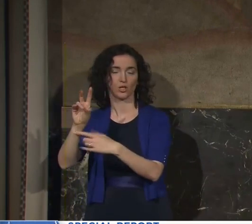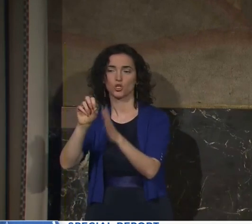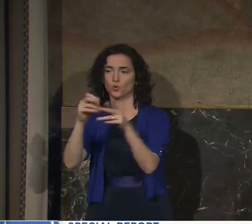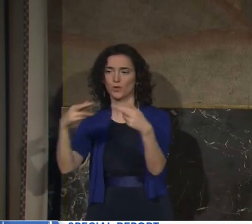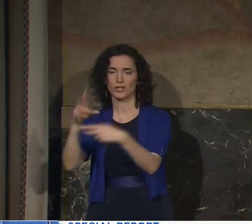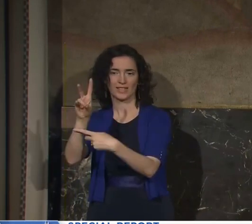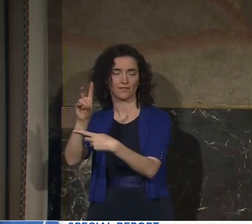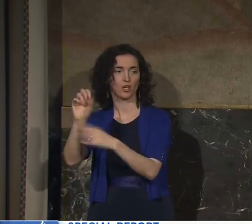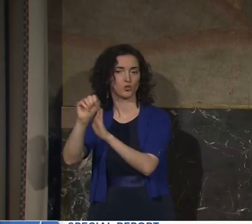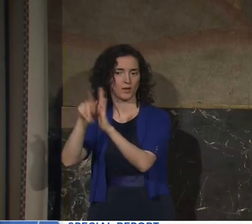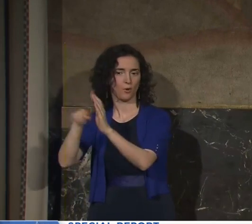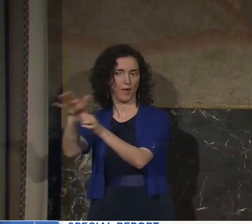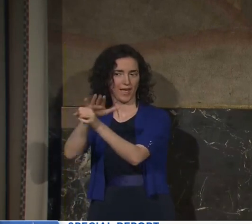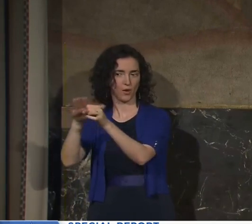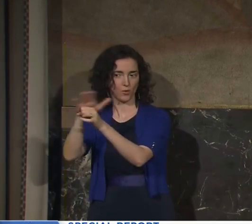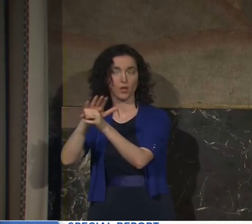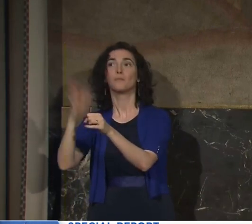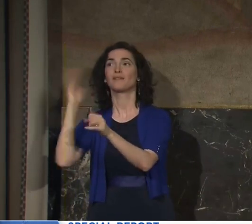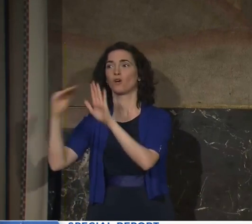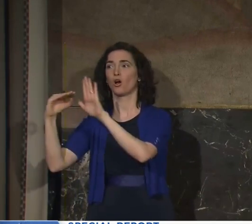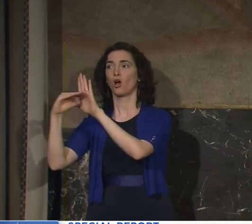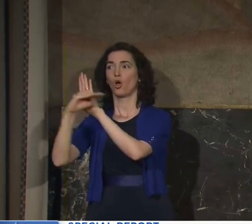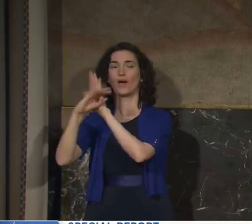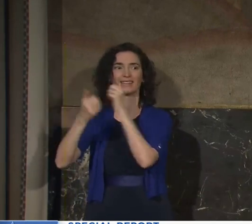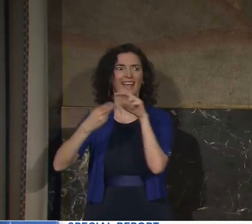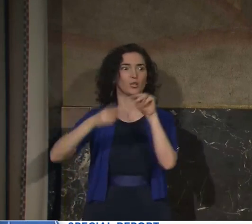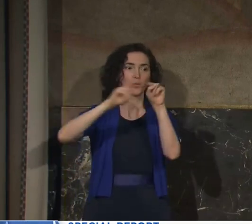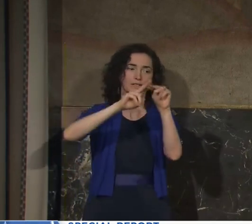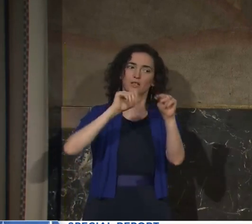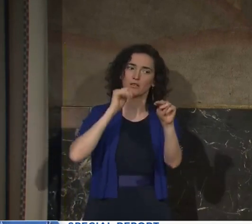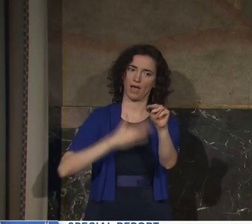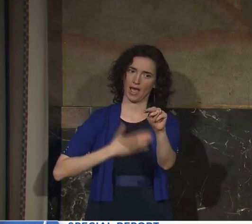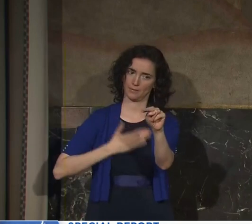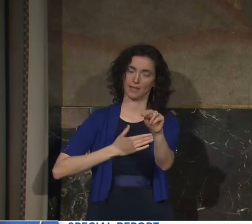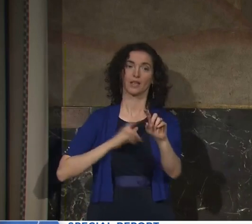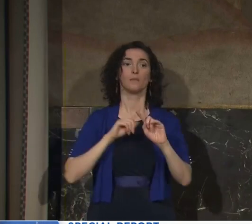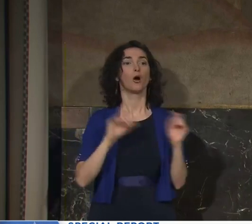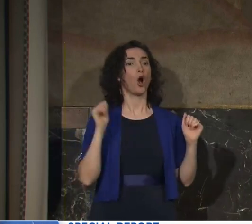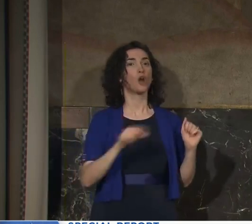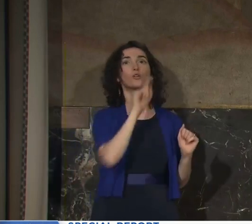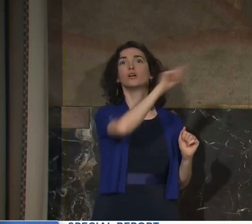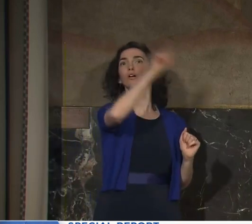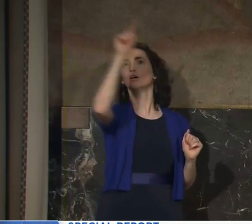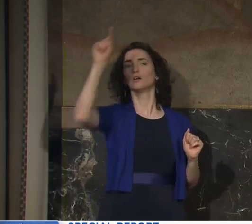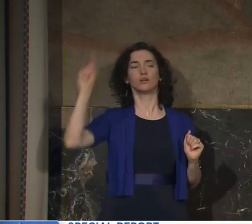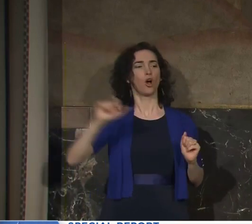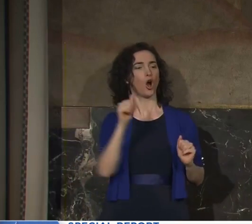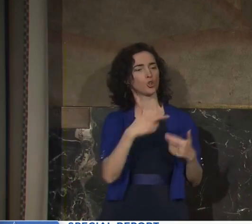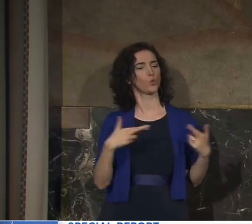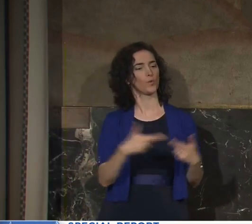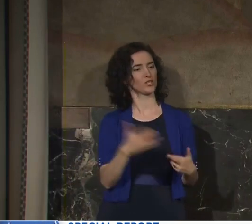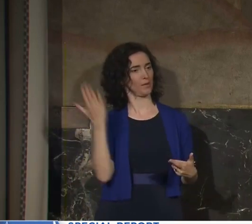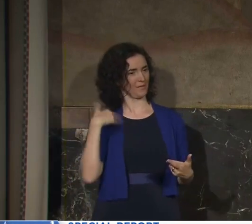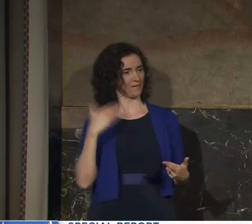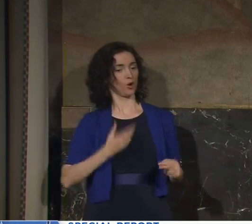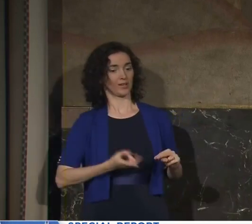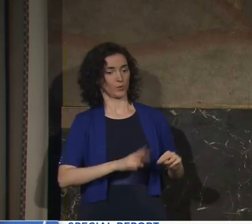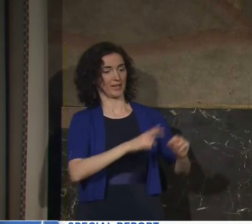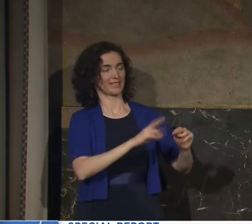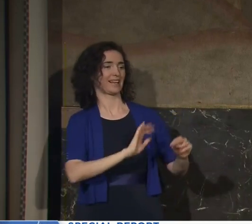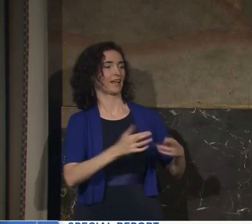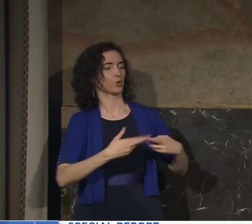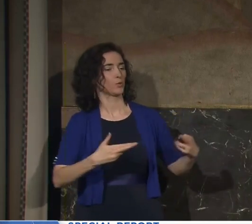trend from plateau to increase. But there were other regions that were concerning to us previously for plateau or increase in Region 2, a much